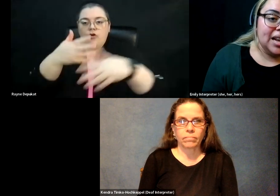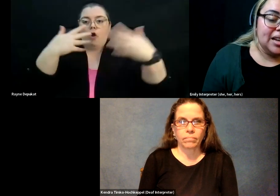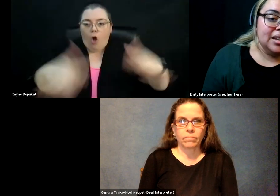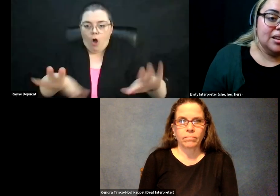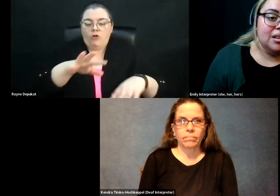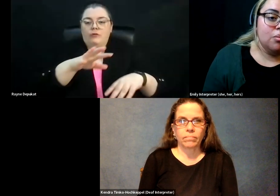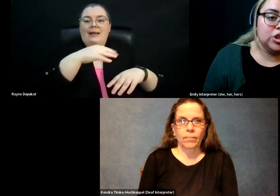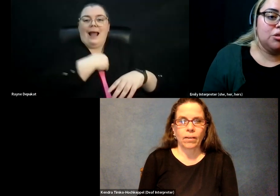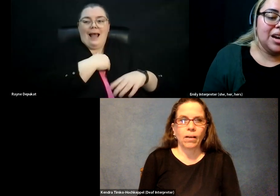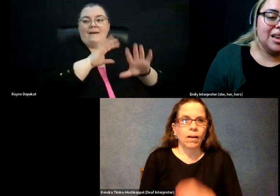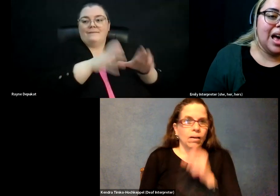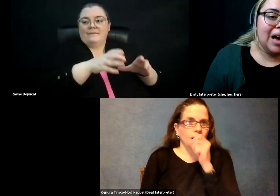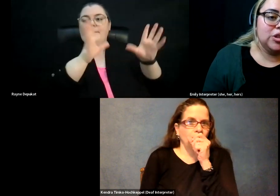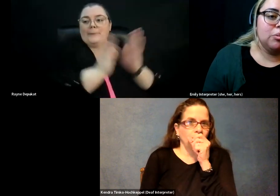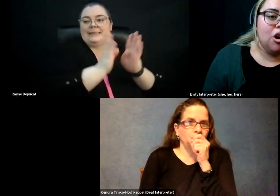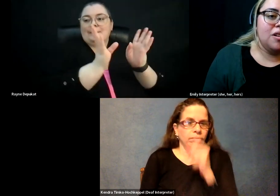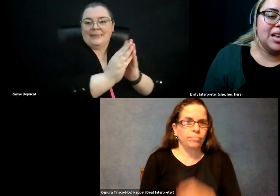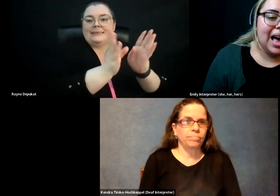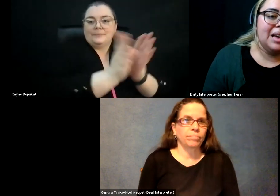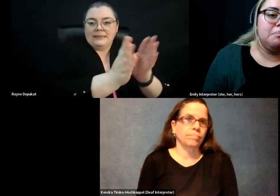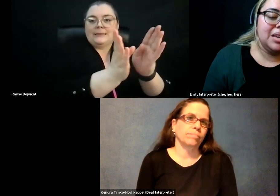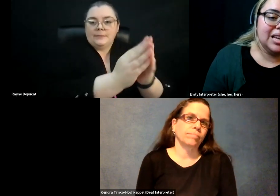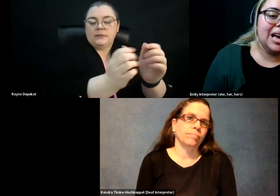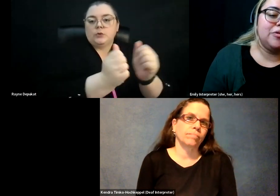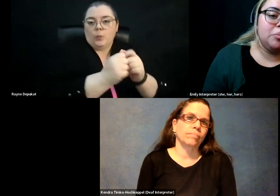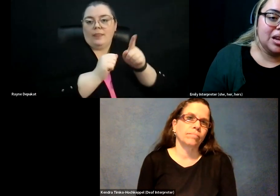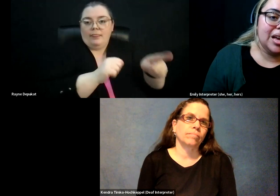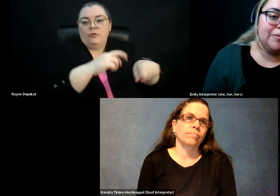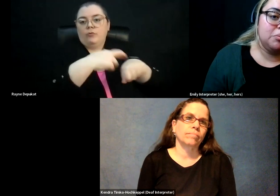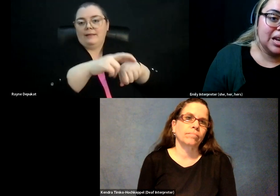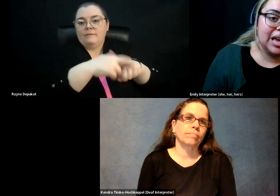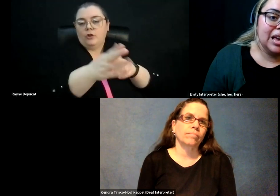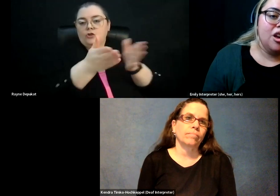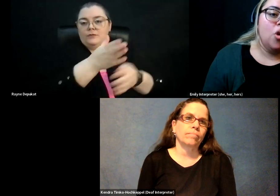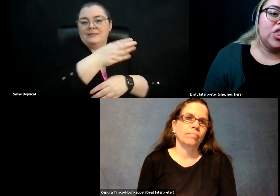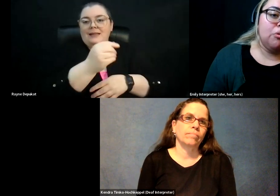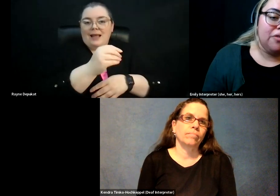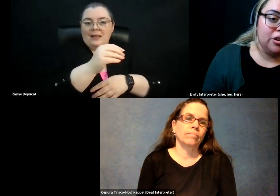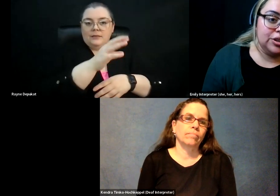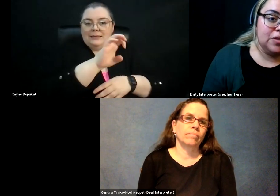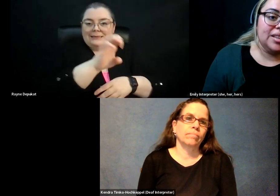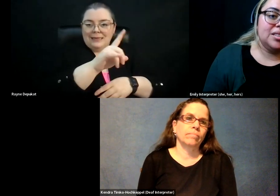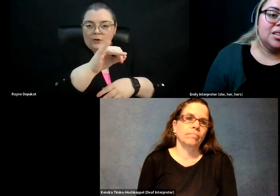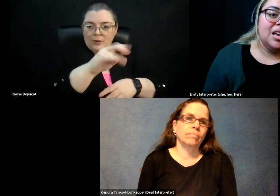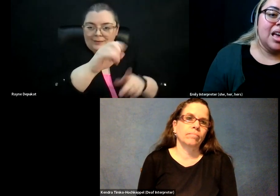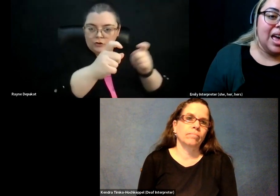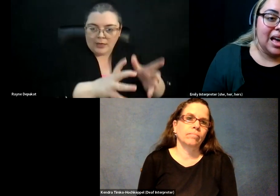created after we already had meeting after meeting after meeting with the referral service